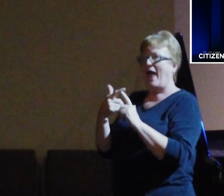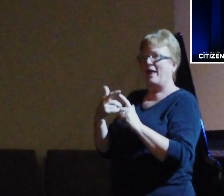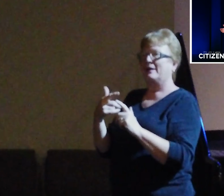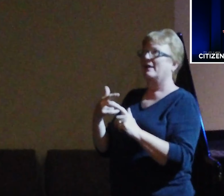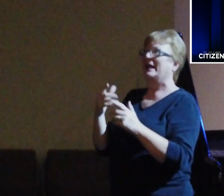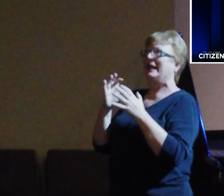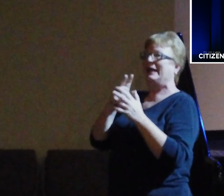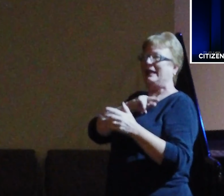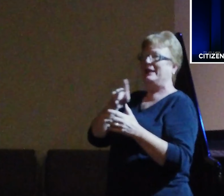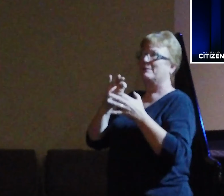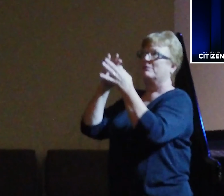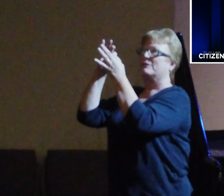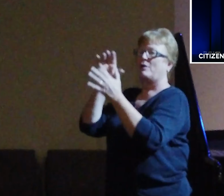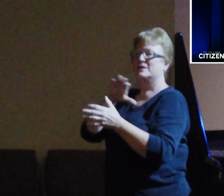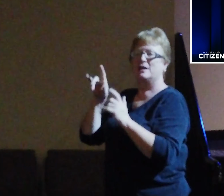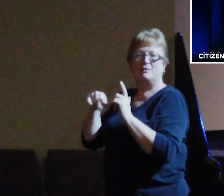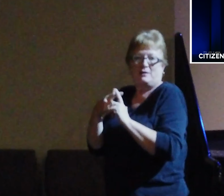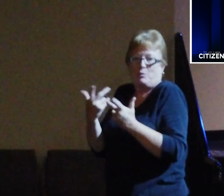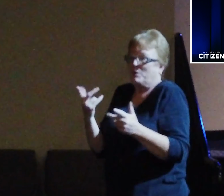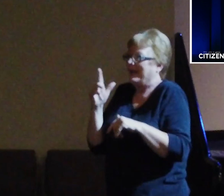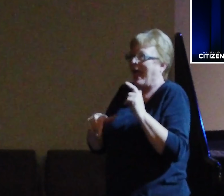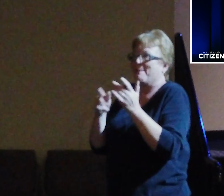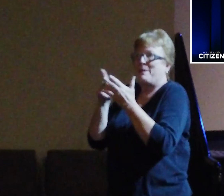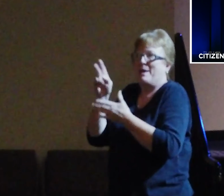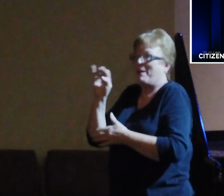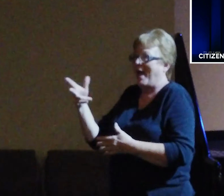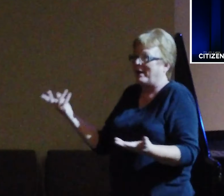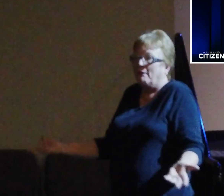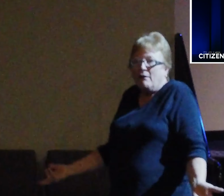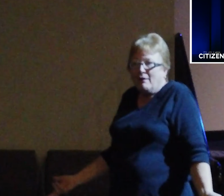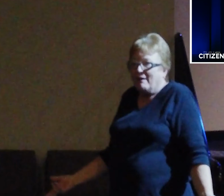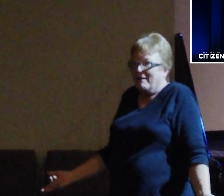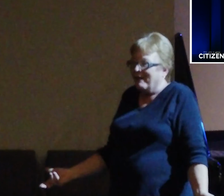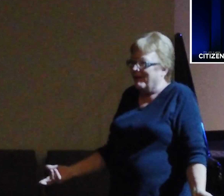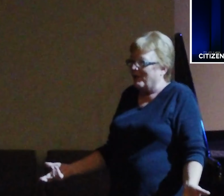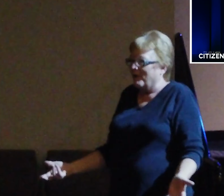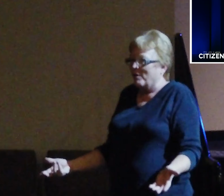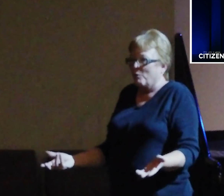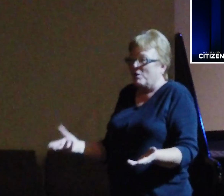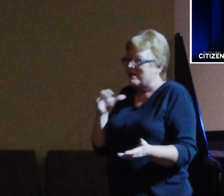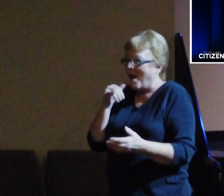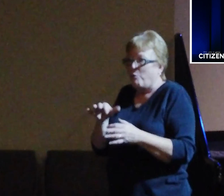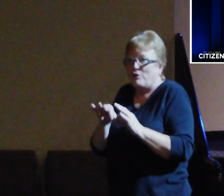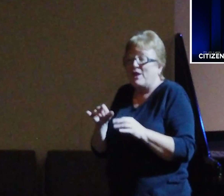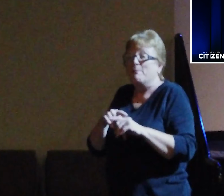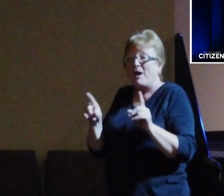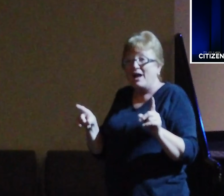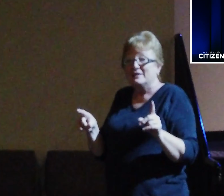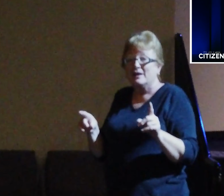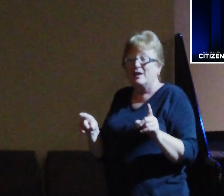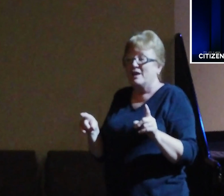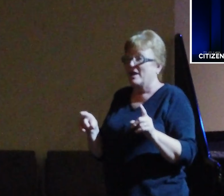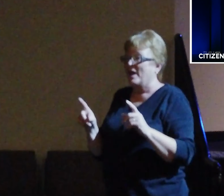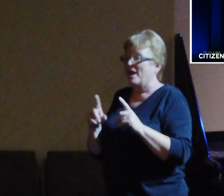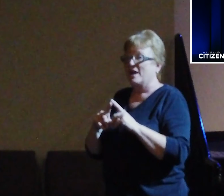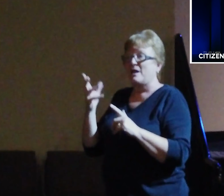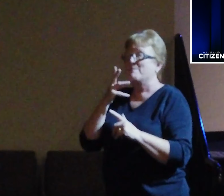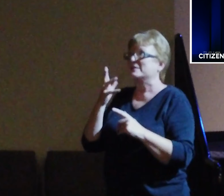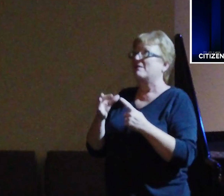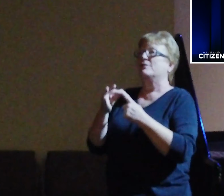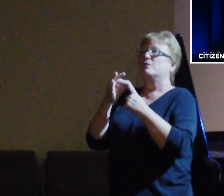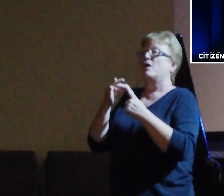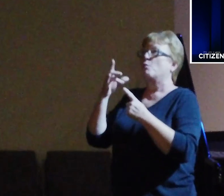gratitude for it. As citizens, we're united in a radical way in the gospel of faith. We